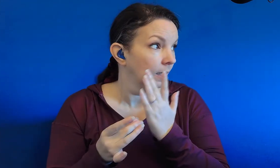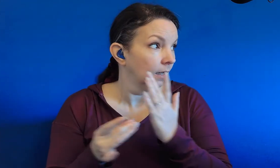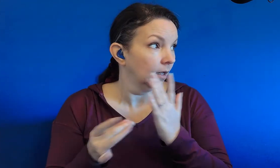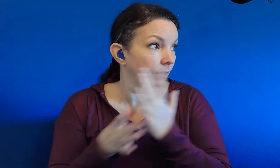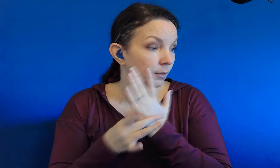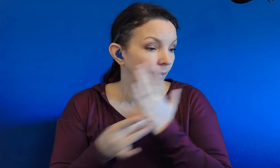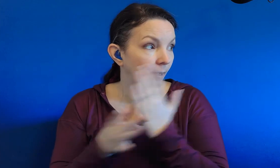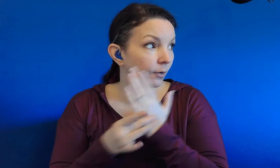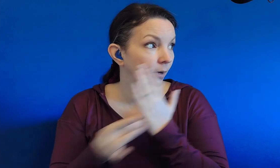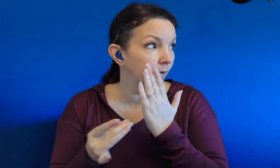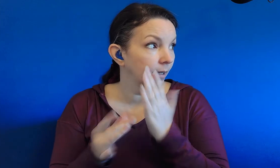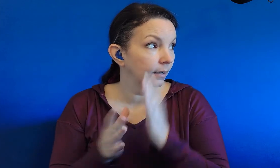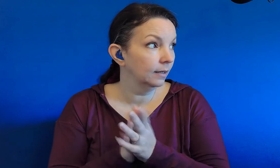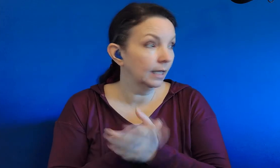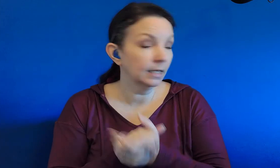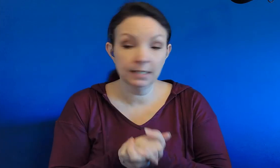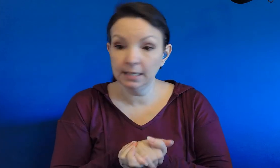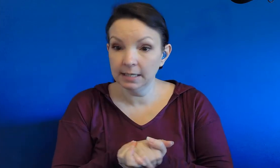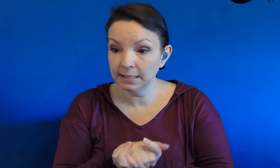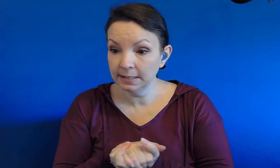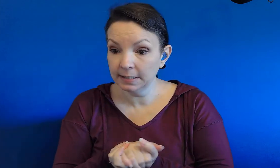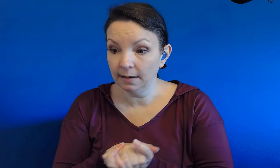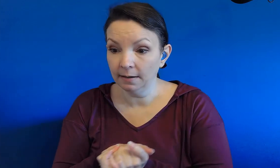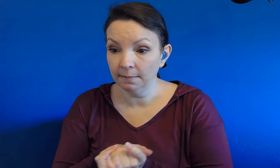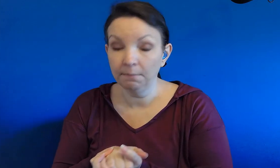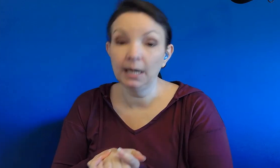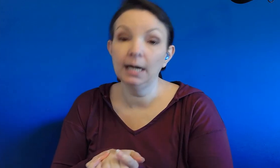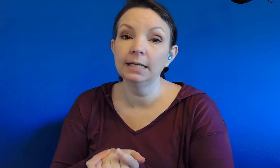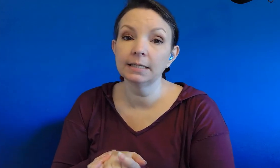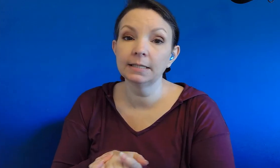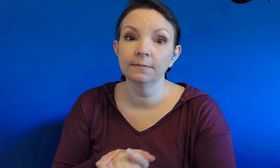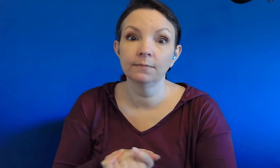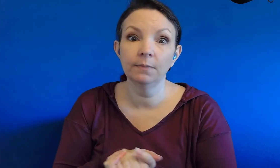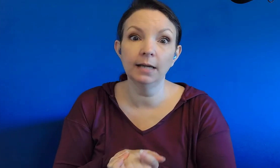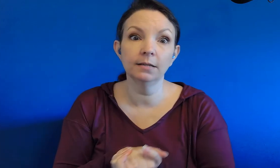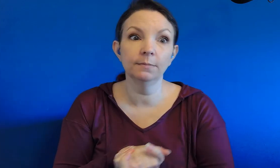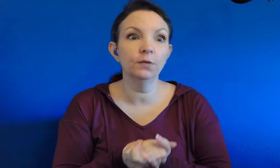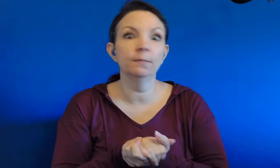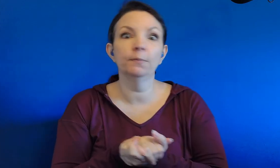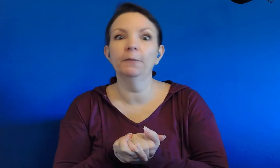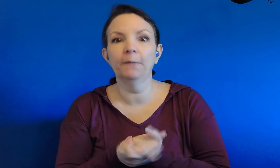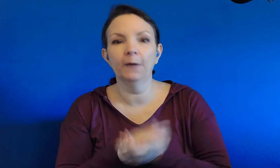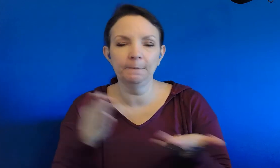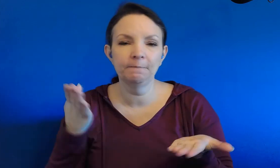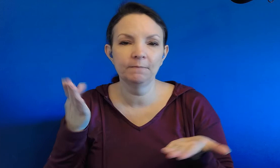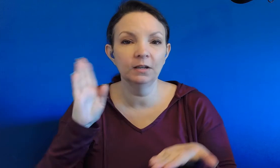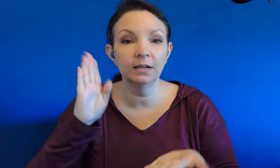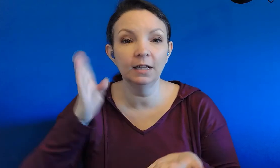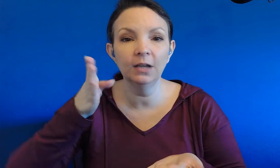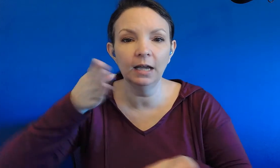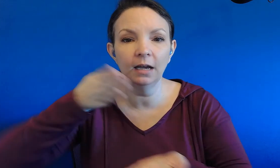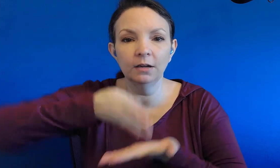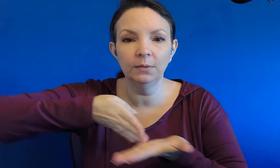So we got gravy. Next is pies. Pies, the most important part. So you take your hand, and we go